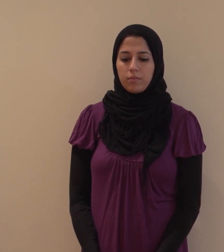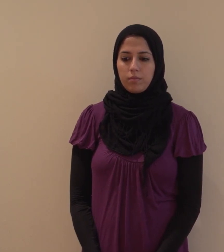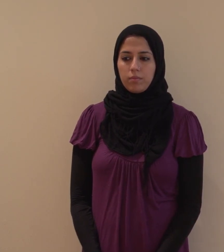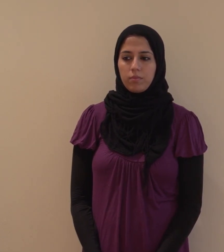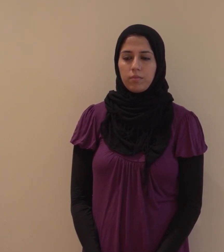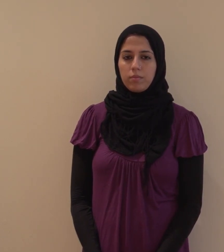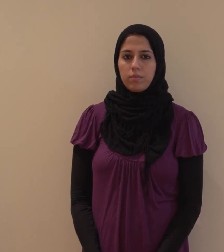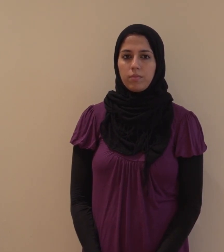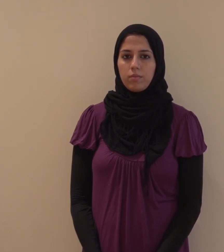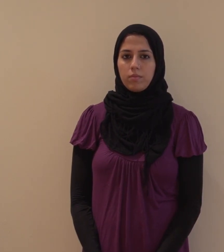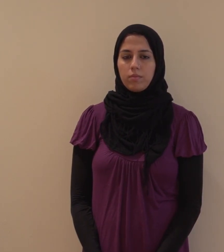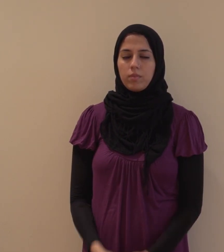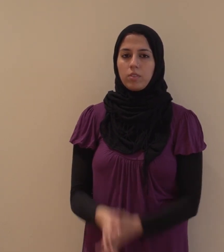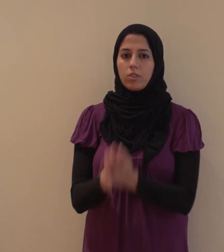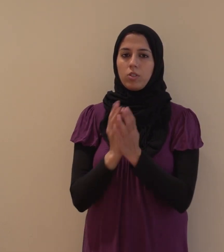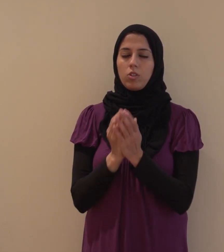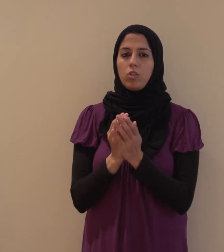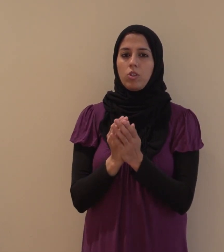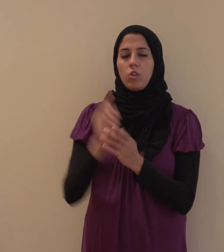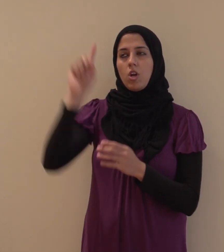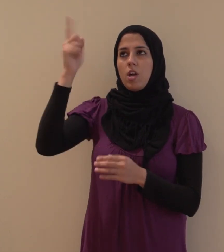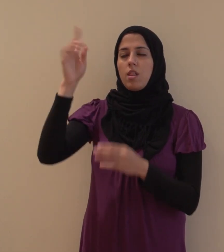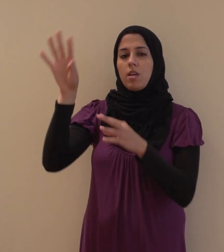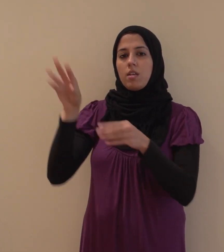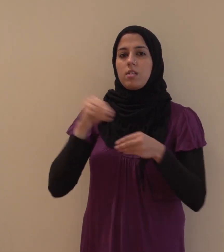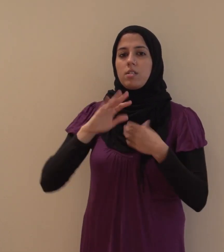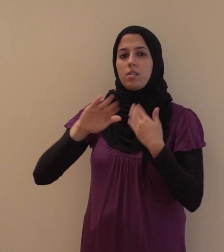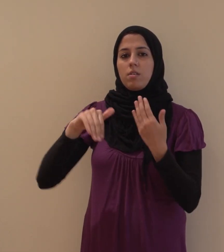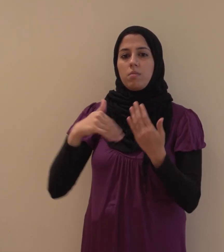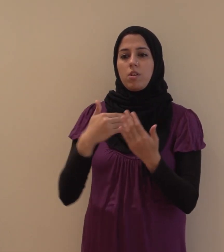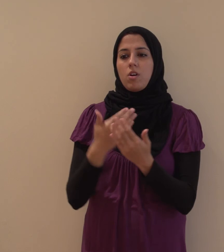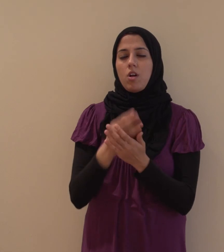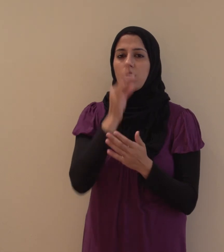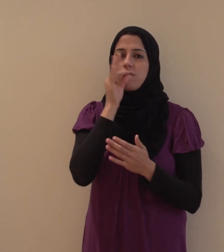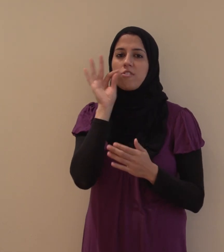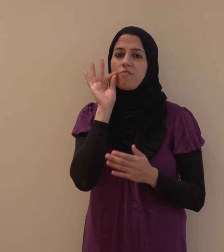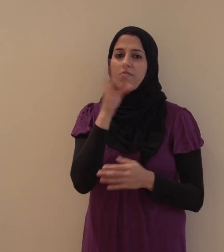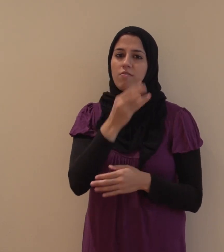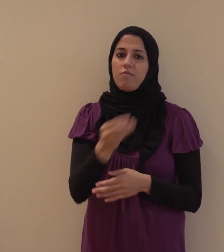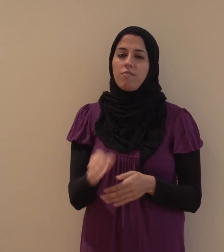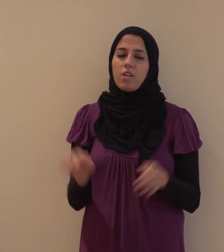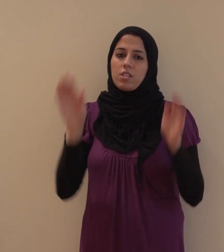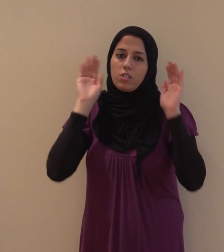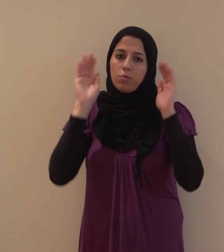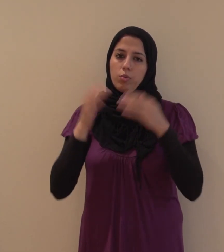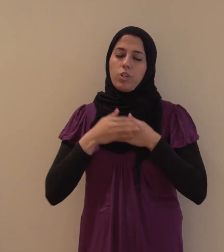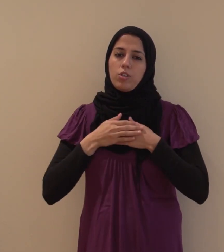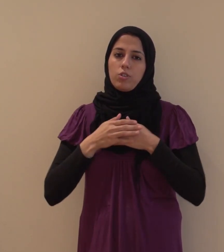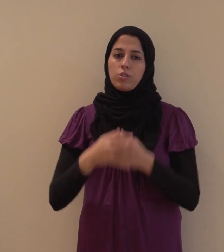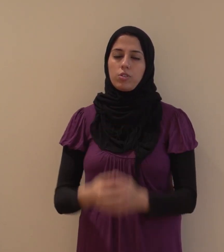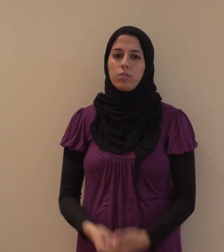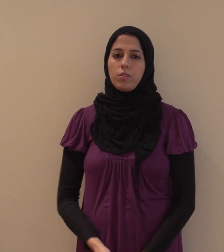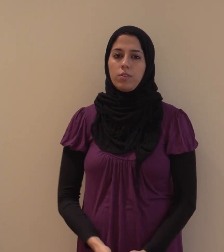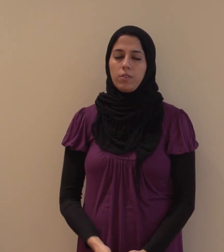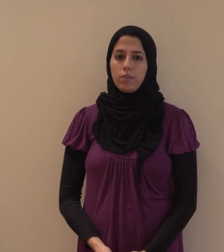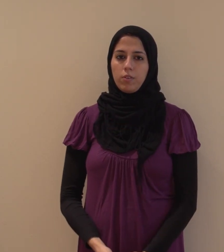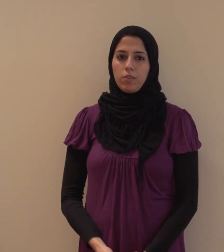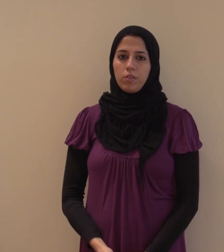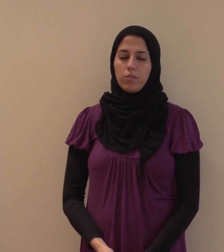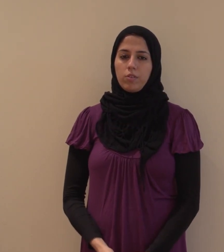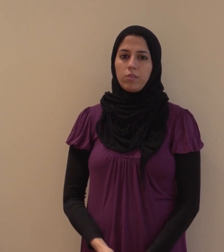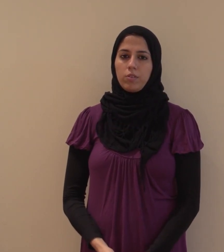Manju Poli, she is very sick in a critical condition. May Allah subhanahu wa ta'ala forgive her. Also brother Hamid